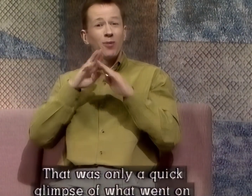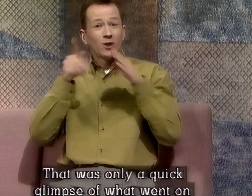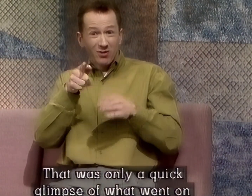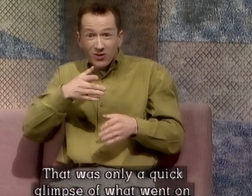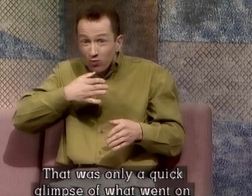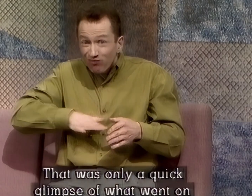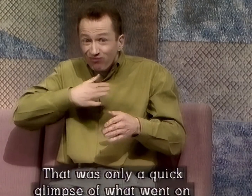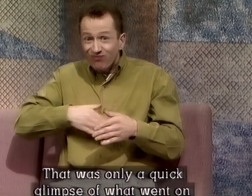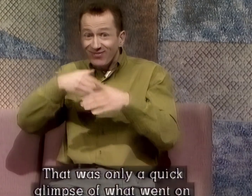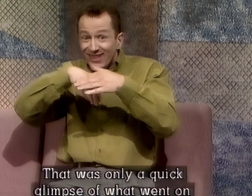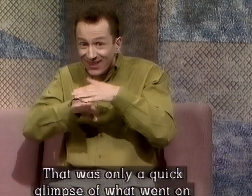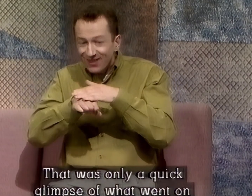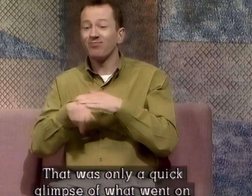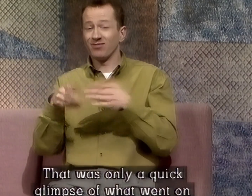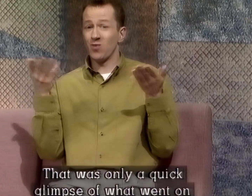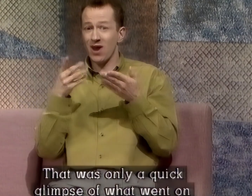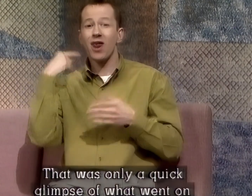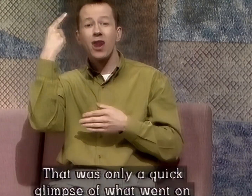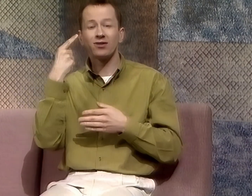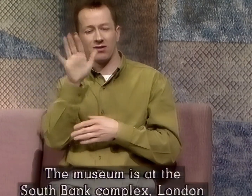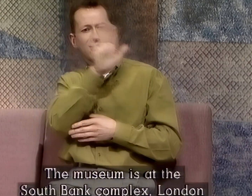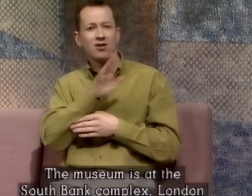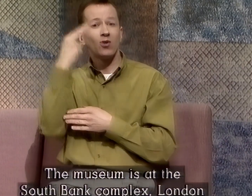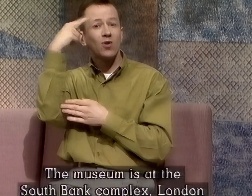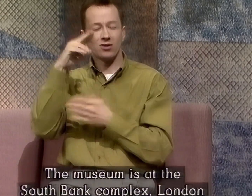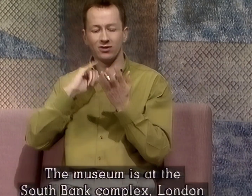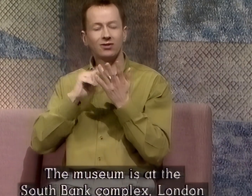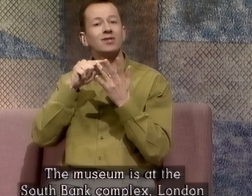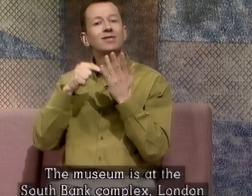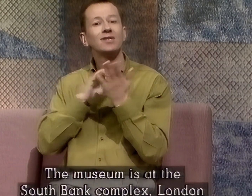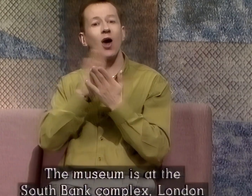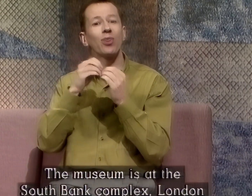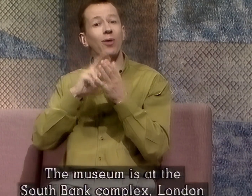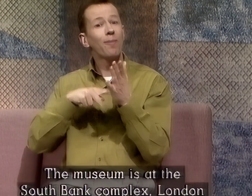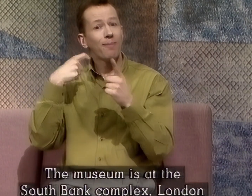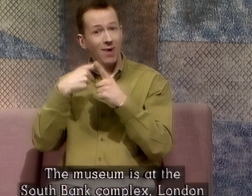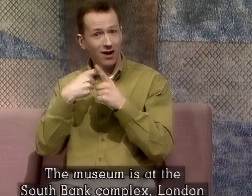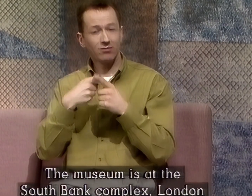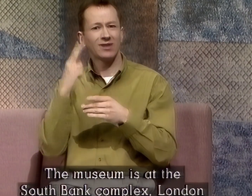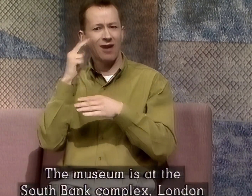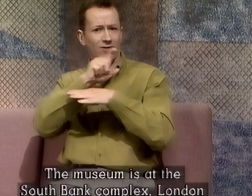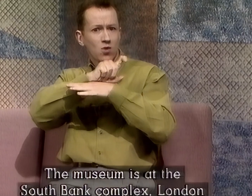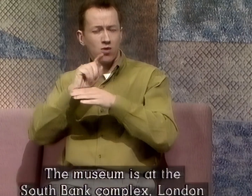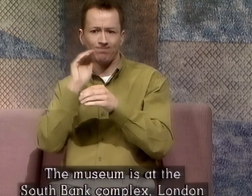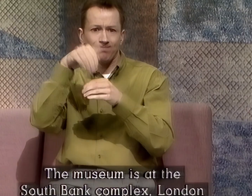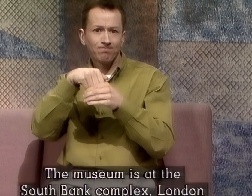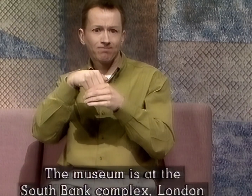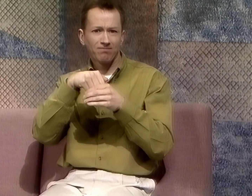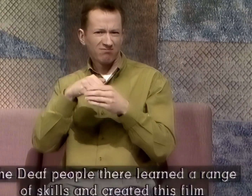That was only a quick glimpse of what went on. The museum is at the South Bank Complex, London, if you fancy a visit. The